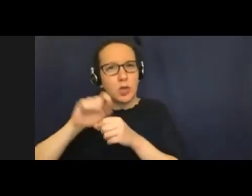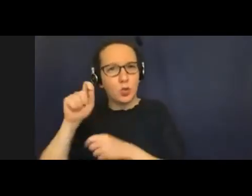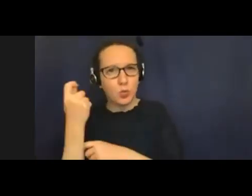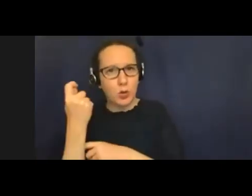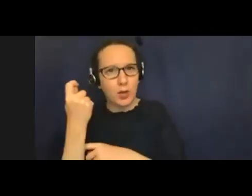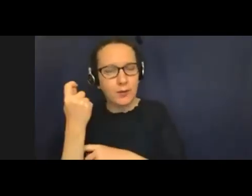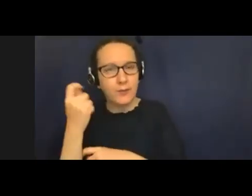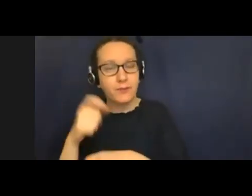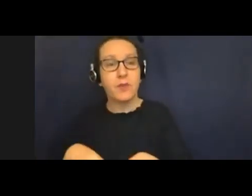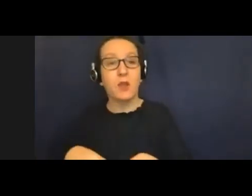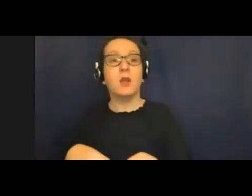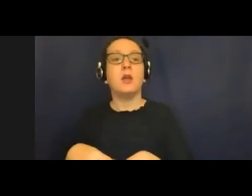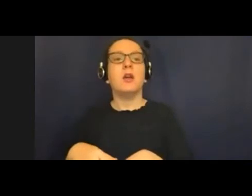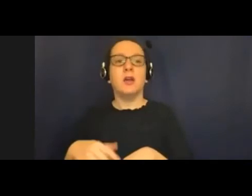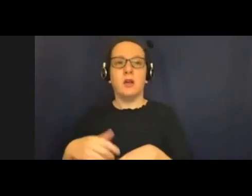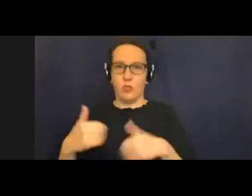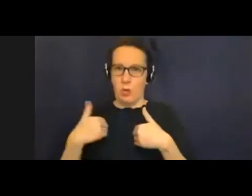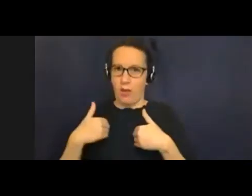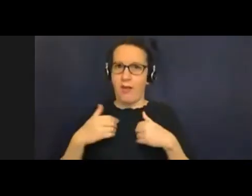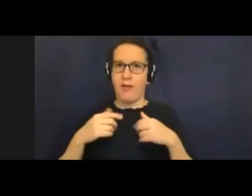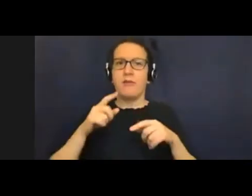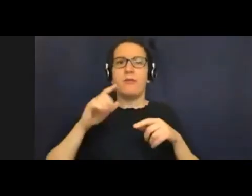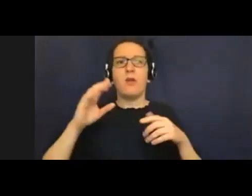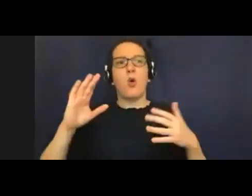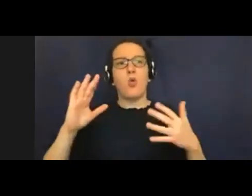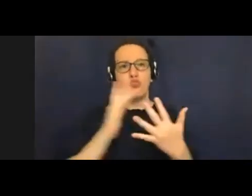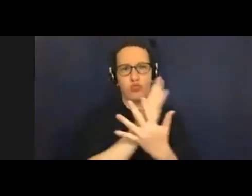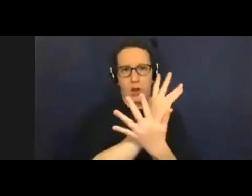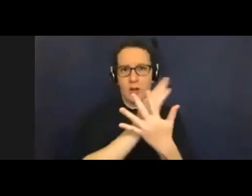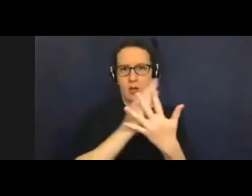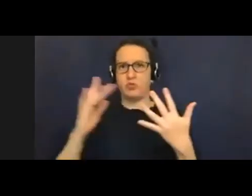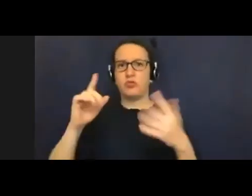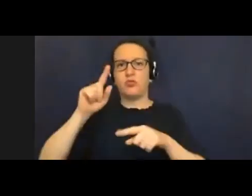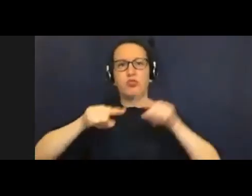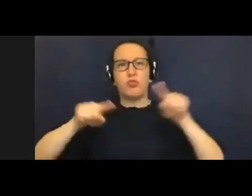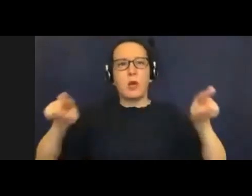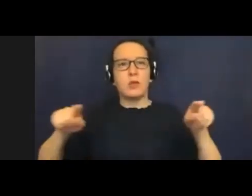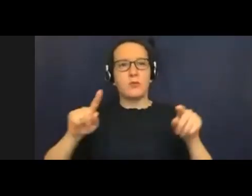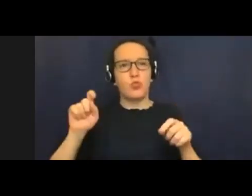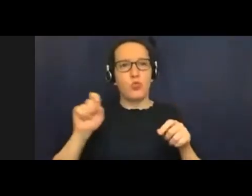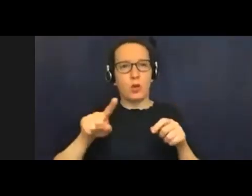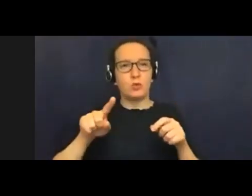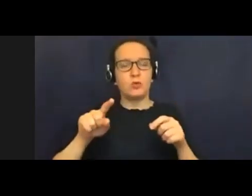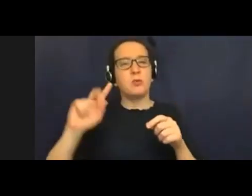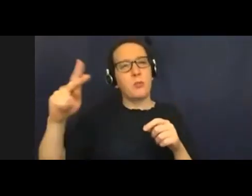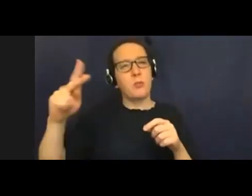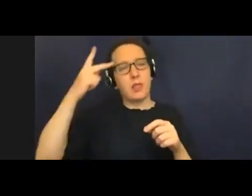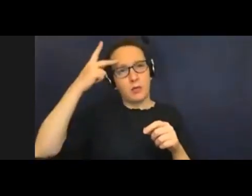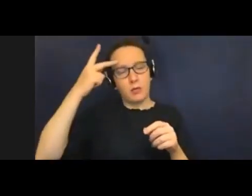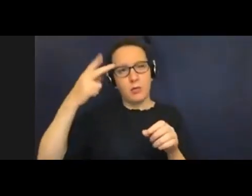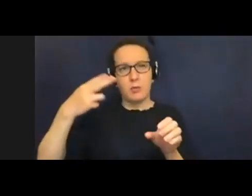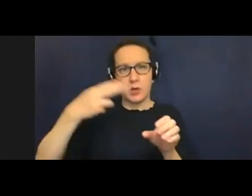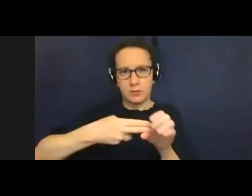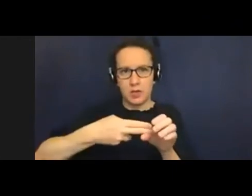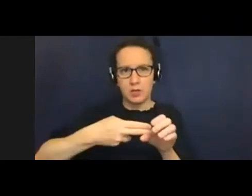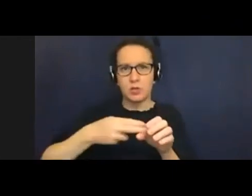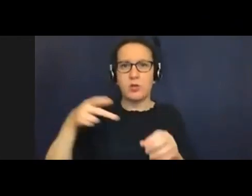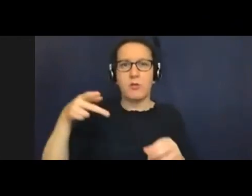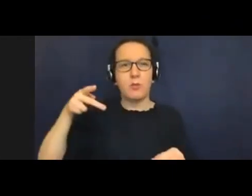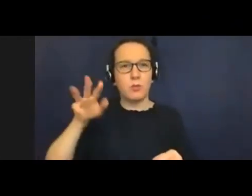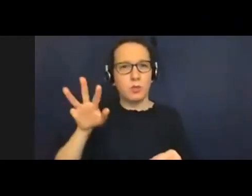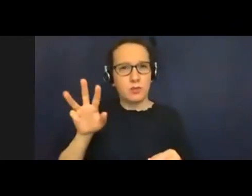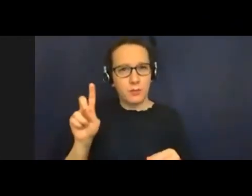have a range of questions about political participation of people with